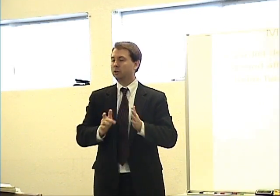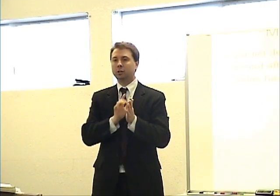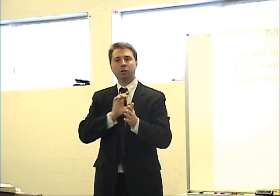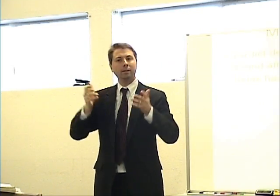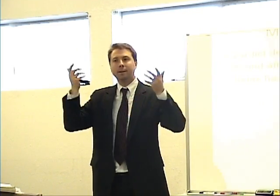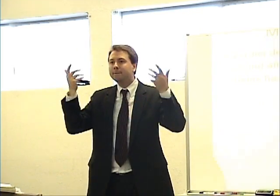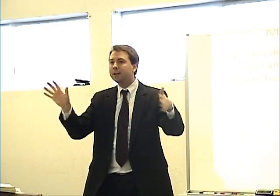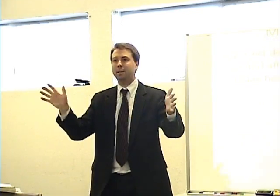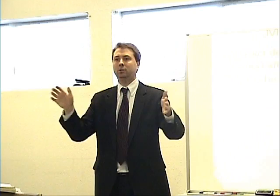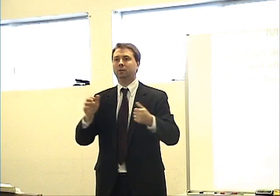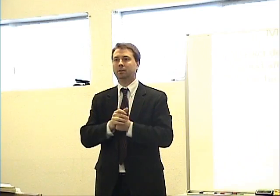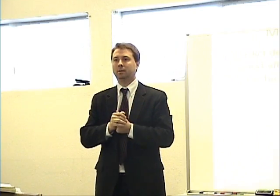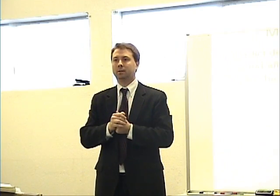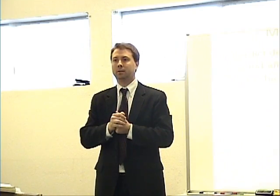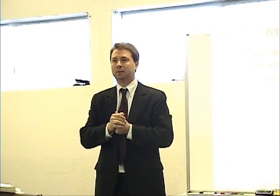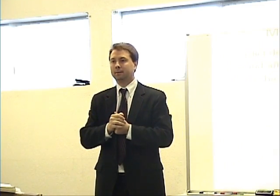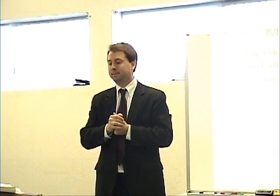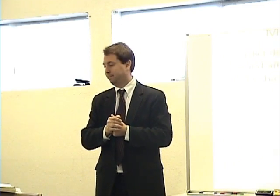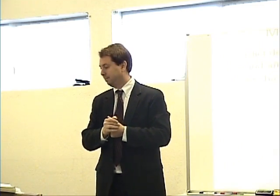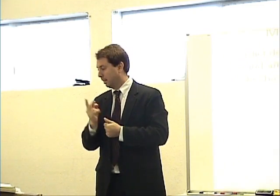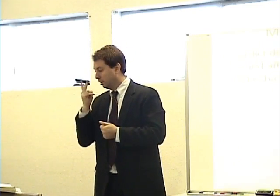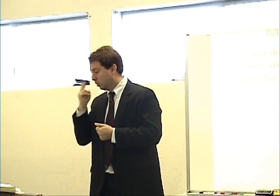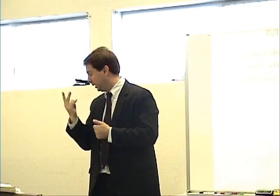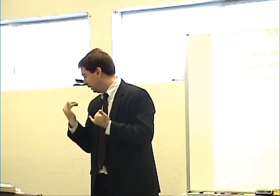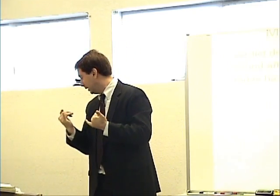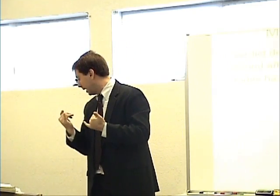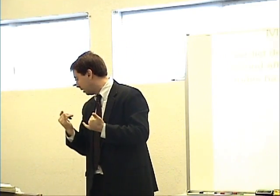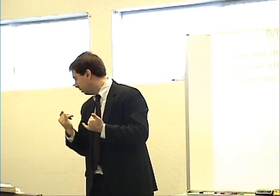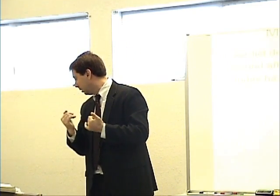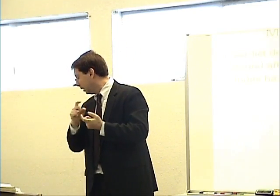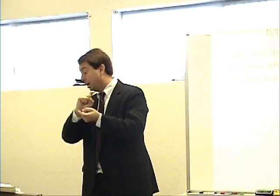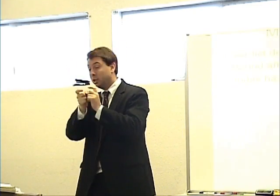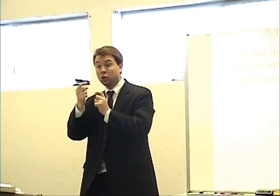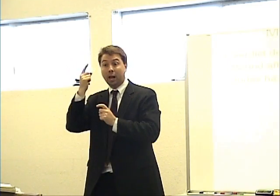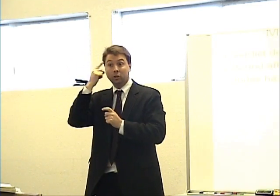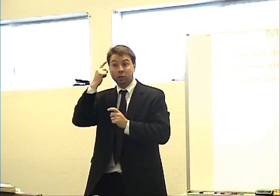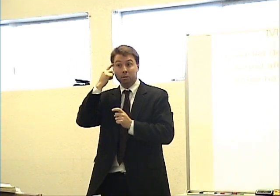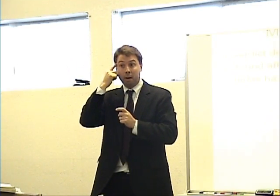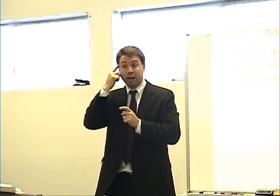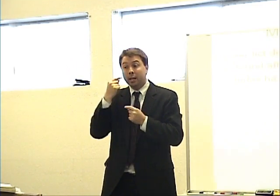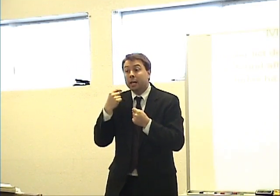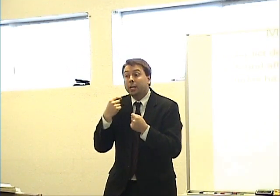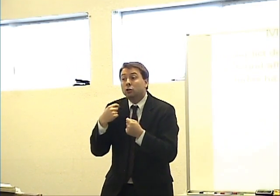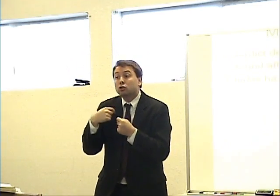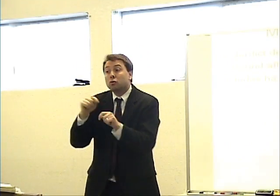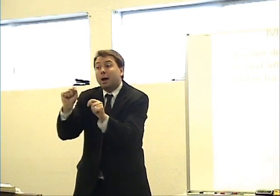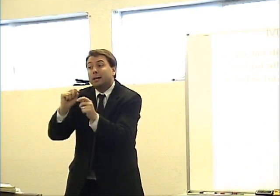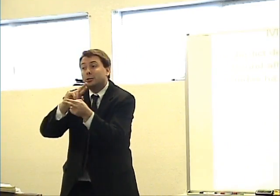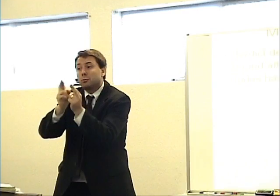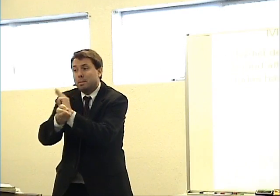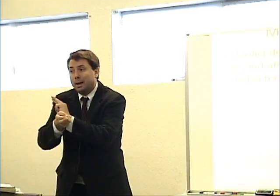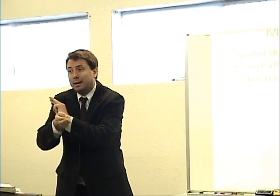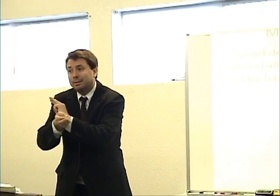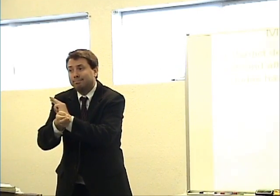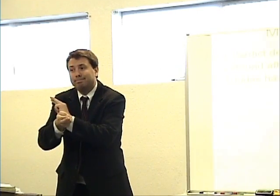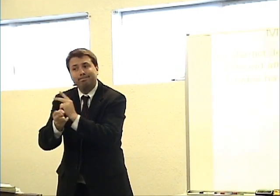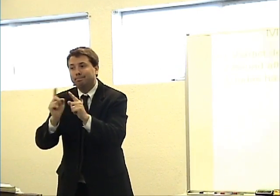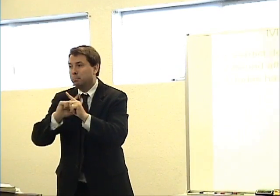Jesus Christ. Finished. So we see now, he changed his mind. He tries to repent, but